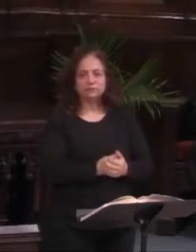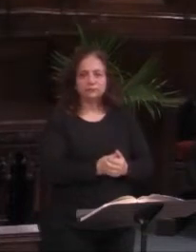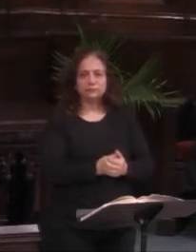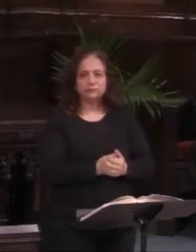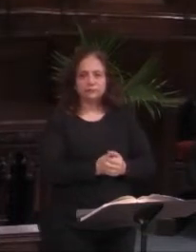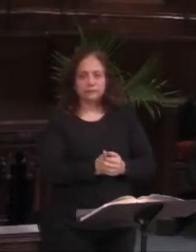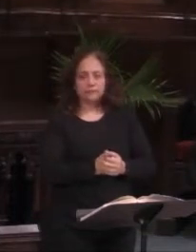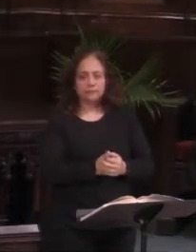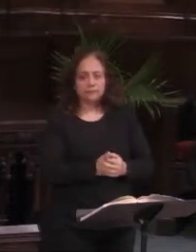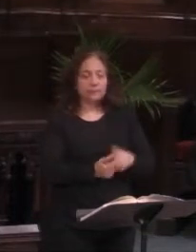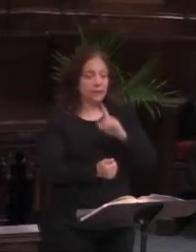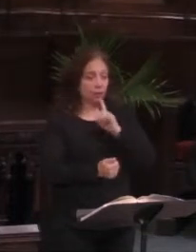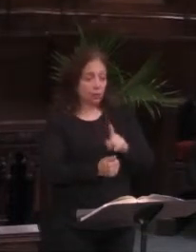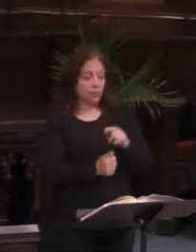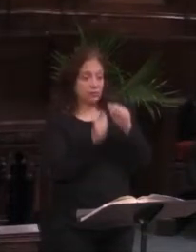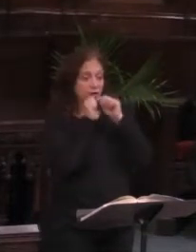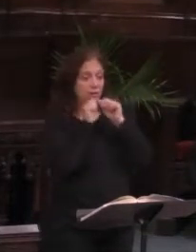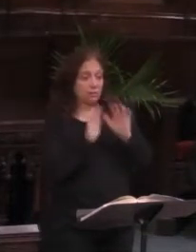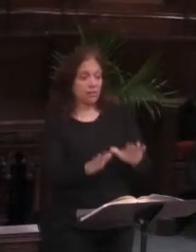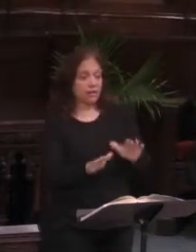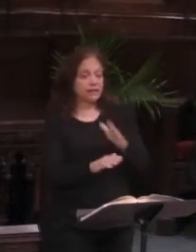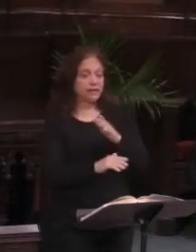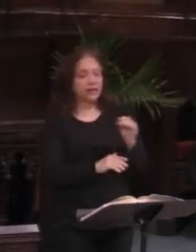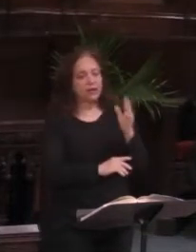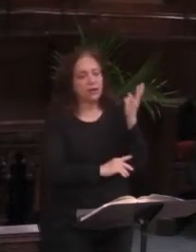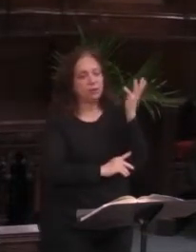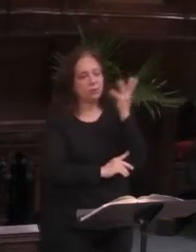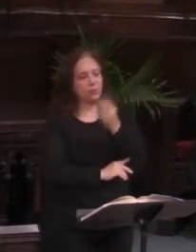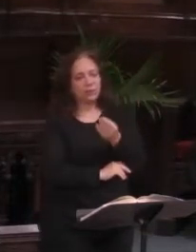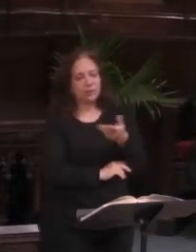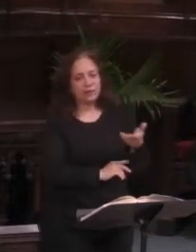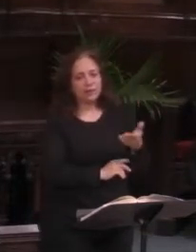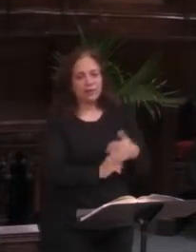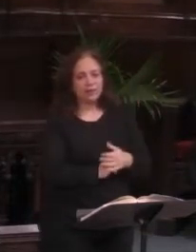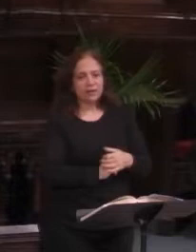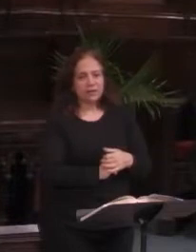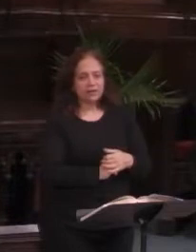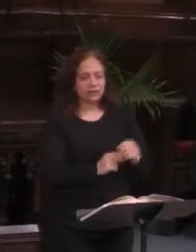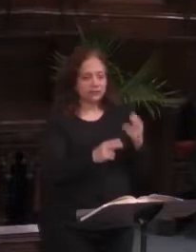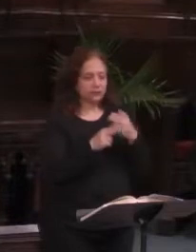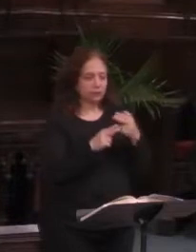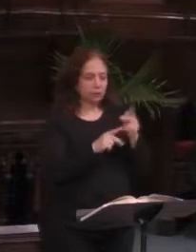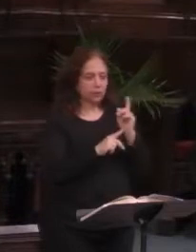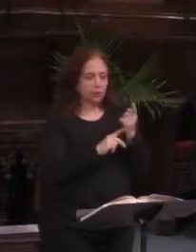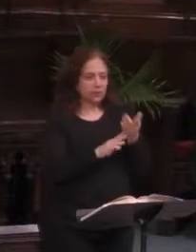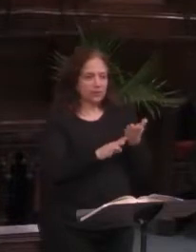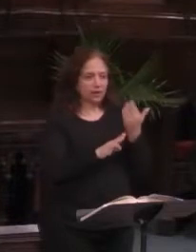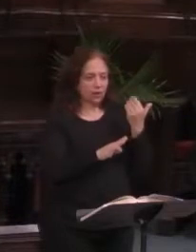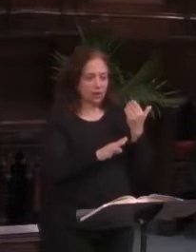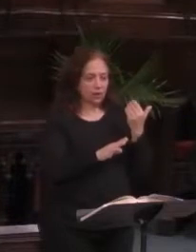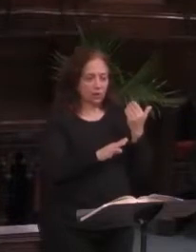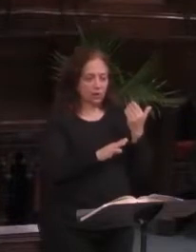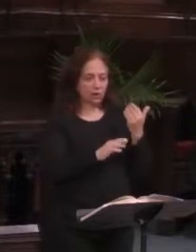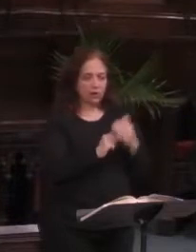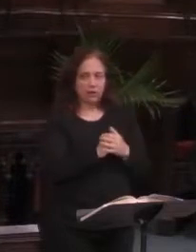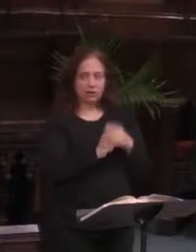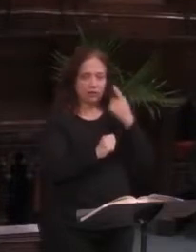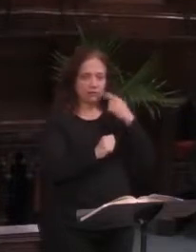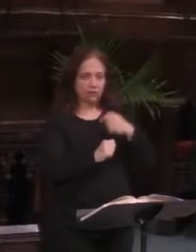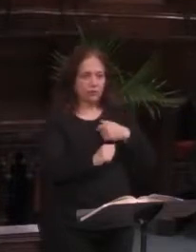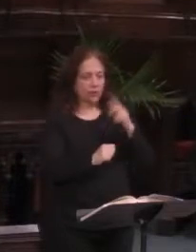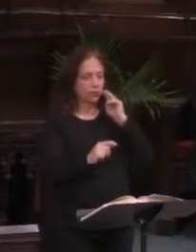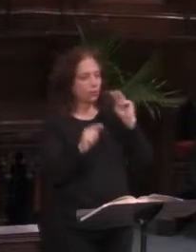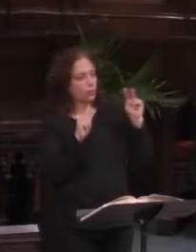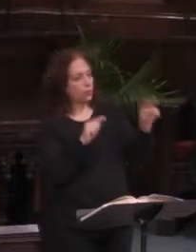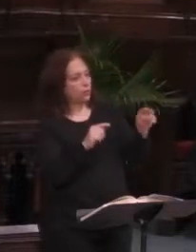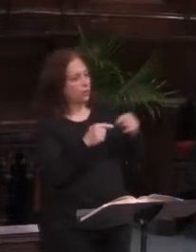a blessing and a beautiful thing just a few short moments ago for me to look out